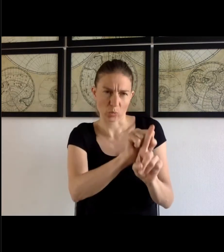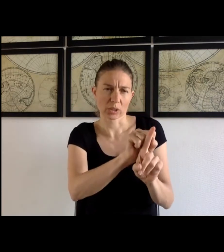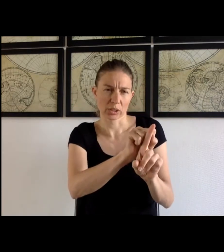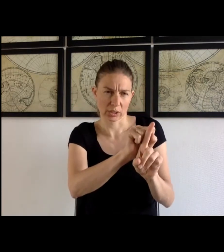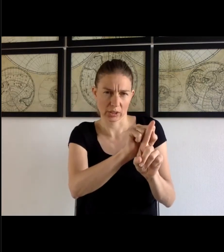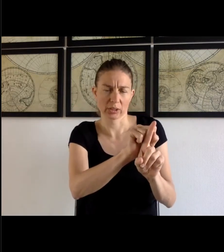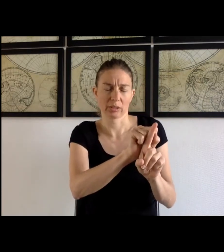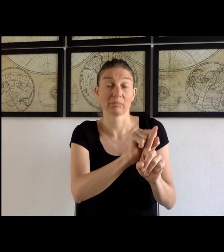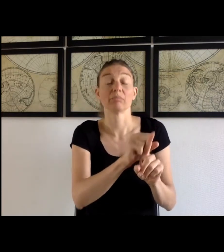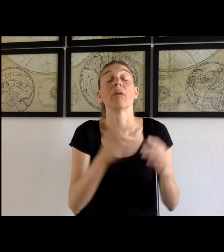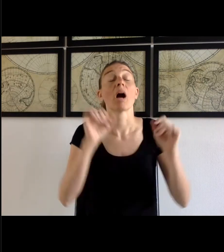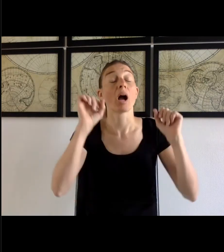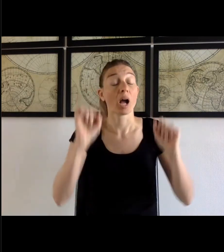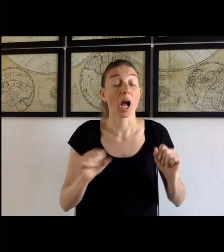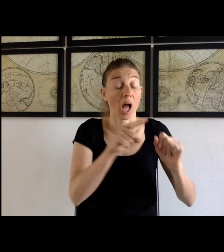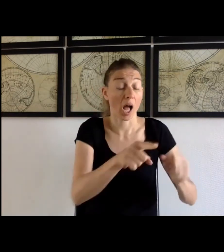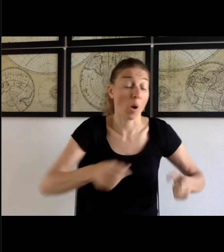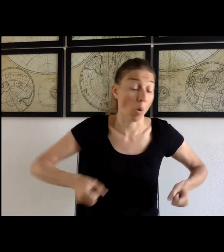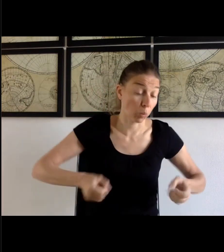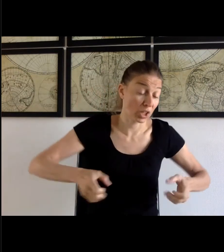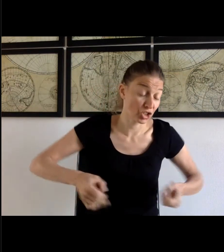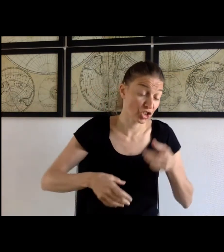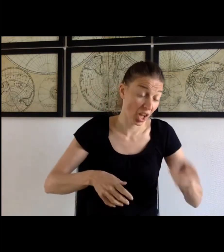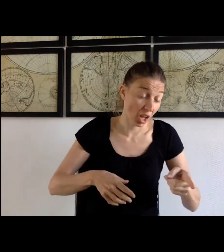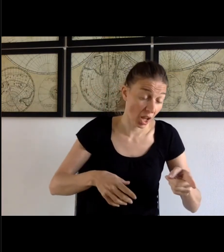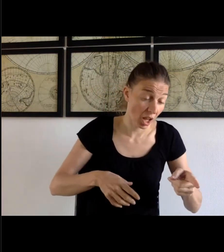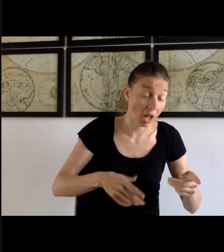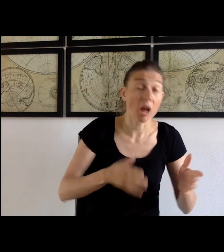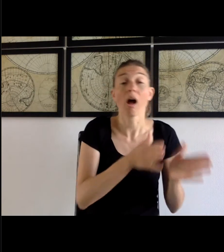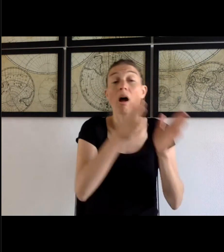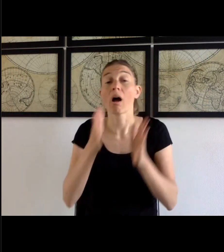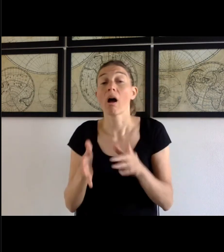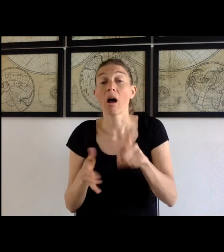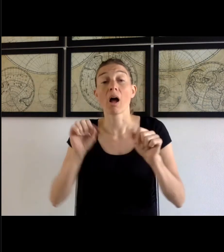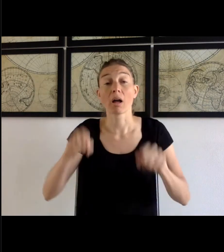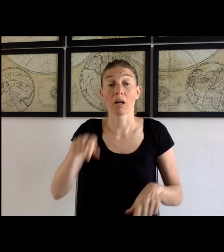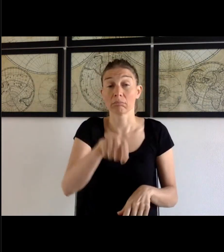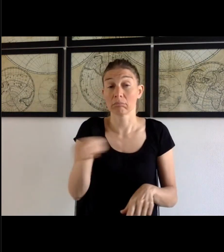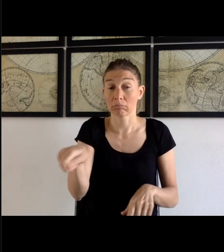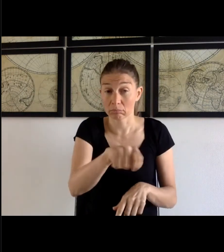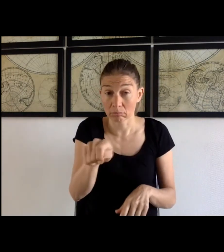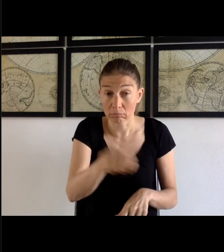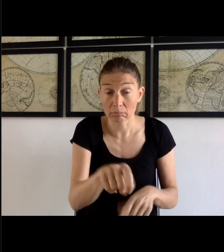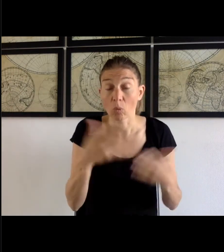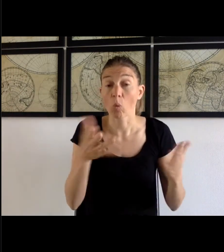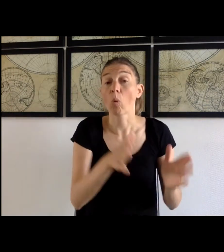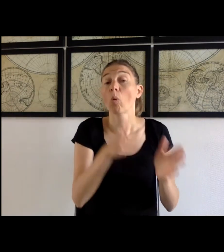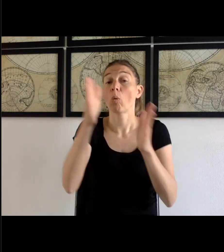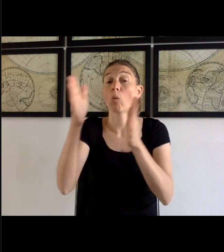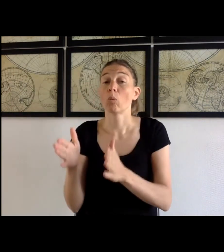on a wheelchair, someone can go by the sticks, and someone can be